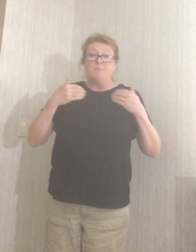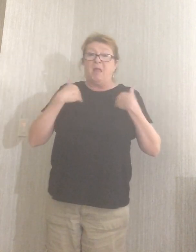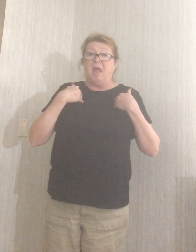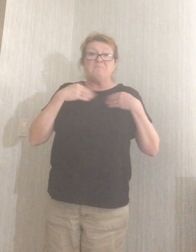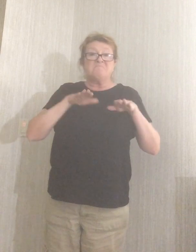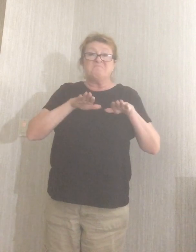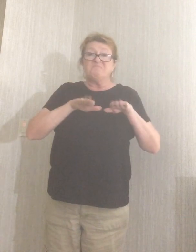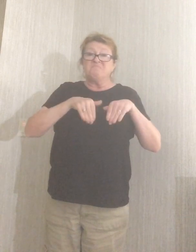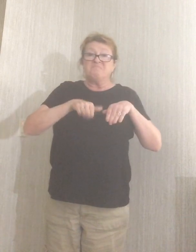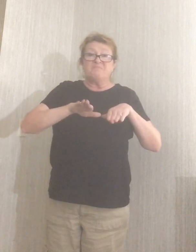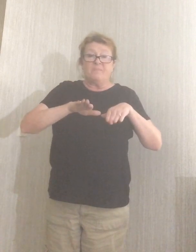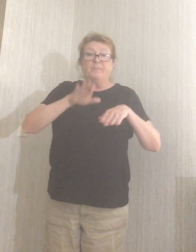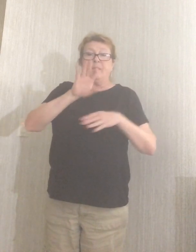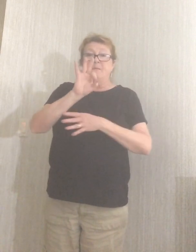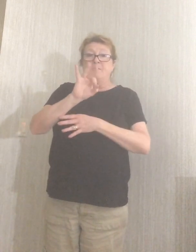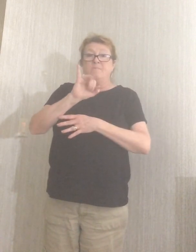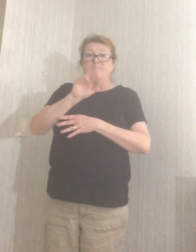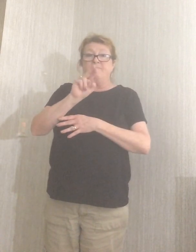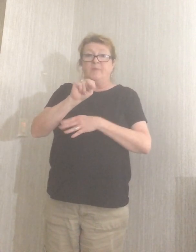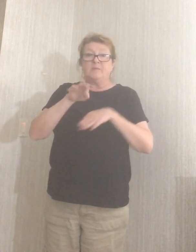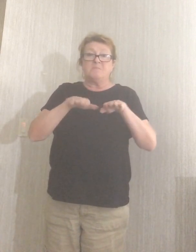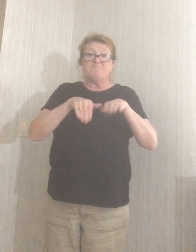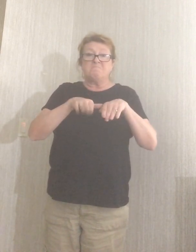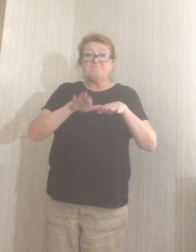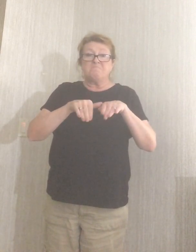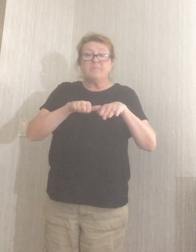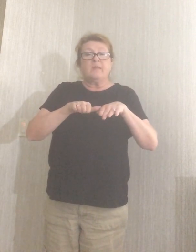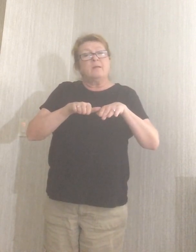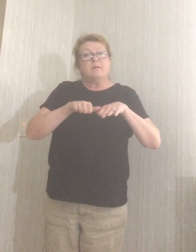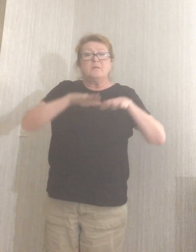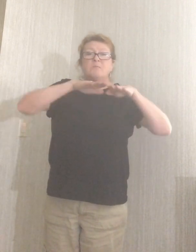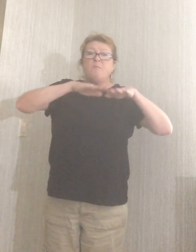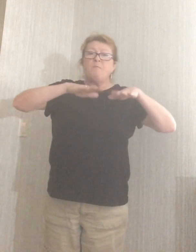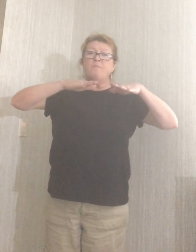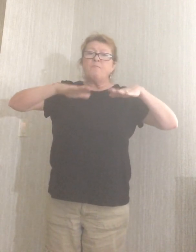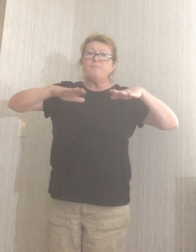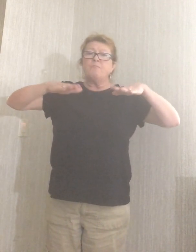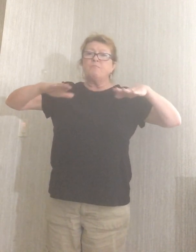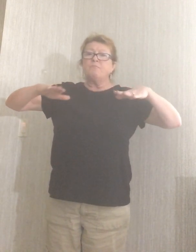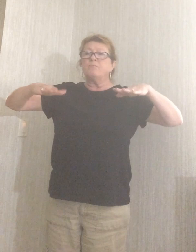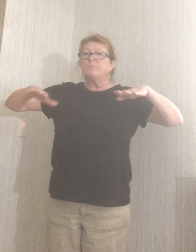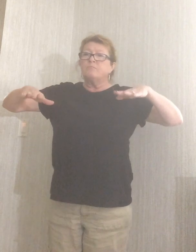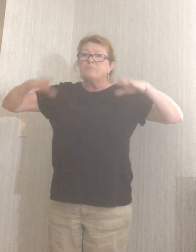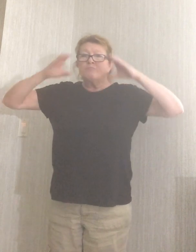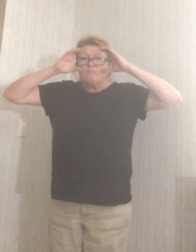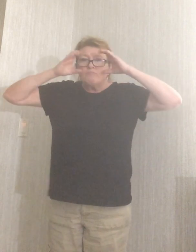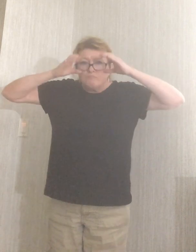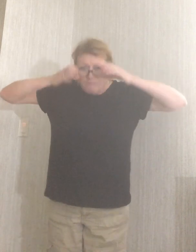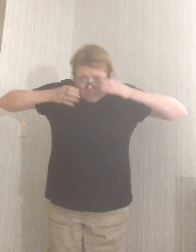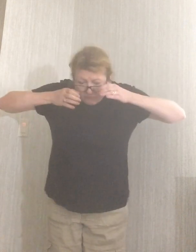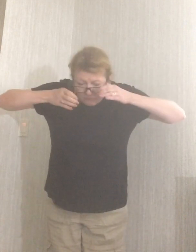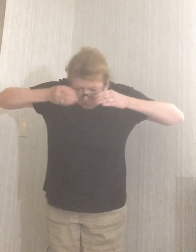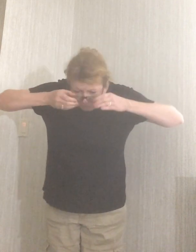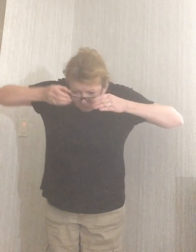on top of the salt water, flapping our fins occasionally, looking down at